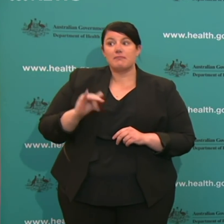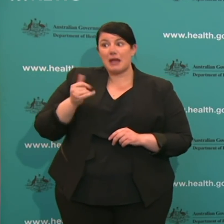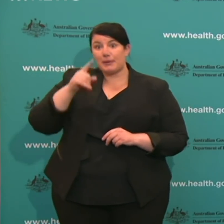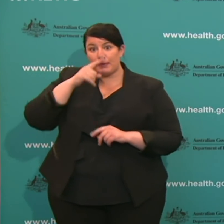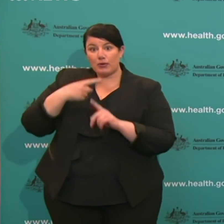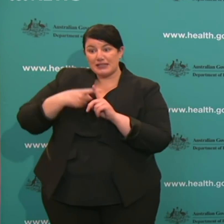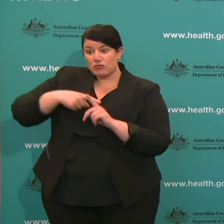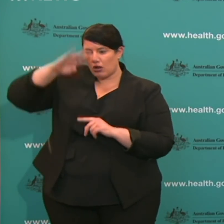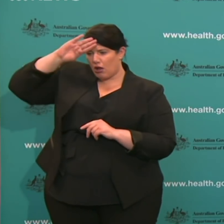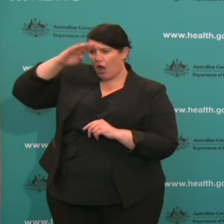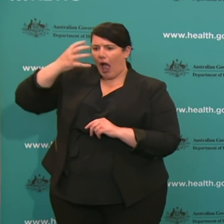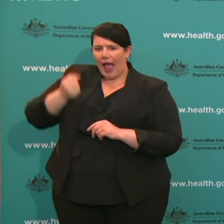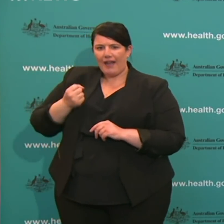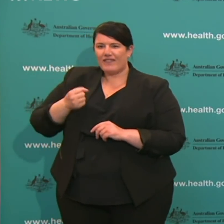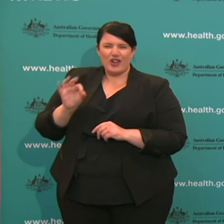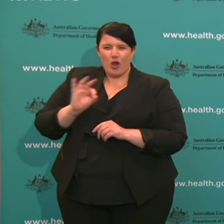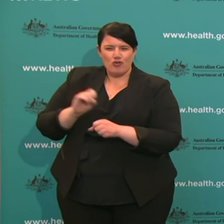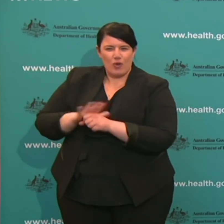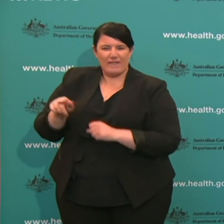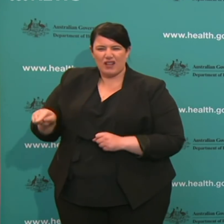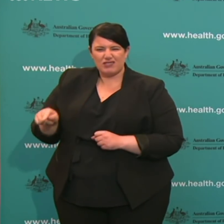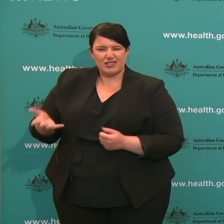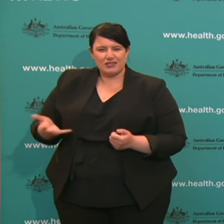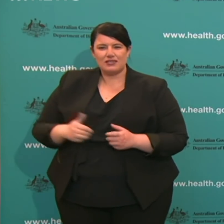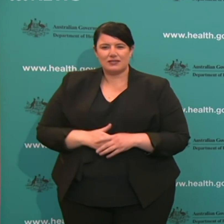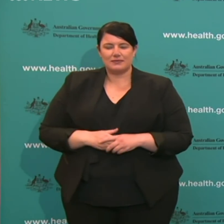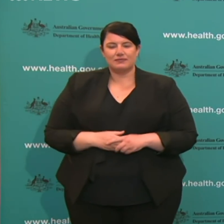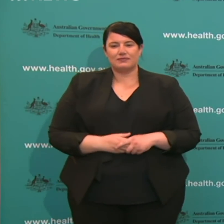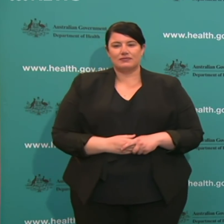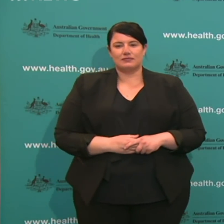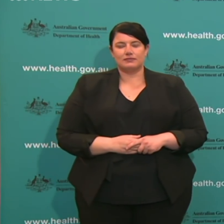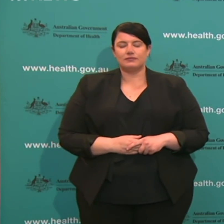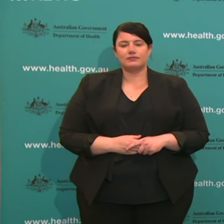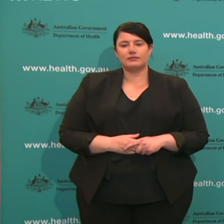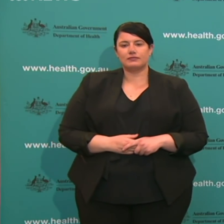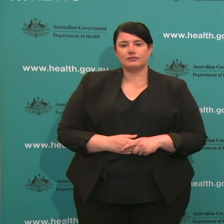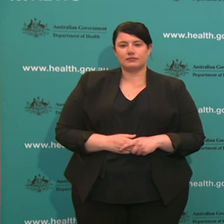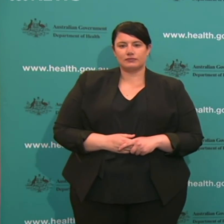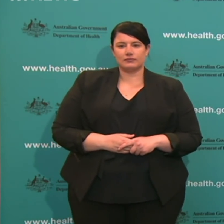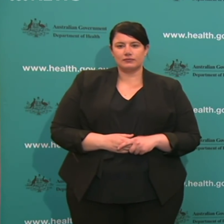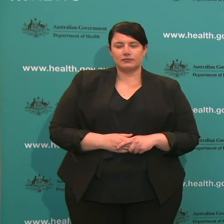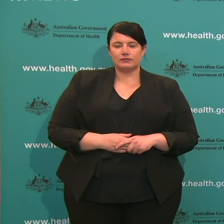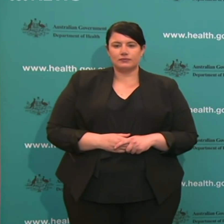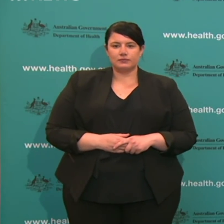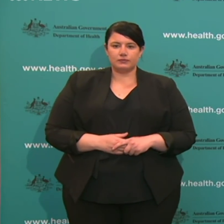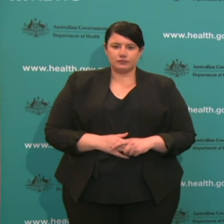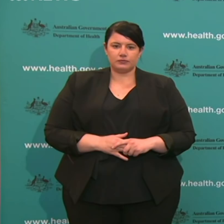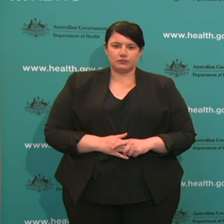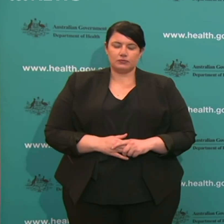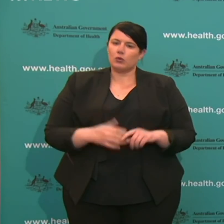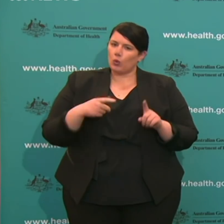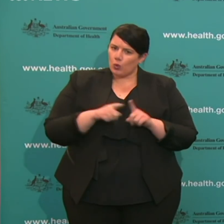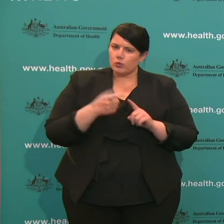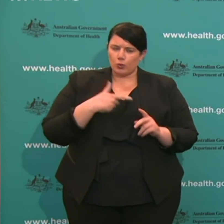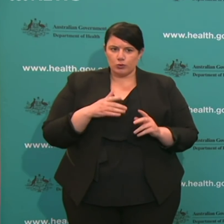other than COVID-19. That said, though, some of this is also about focusing people's